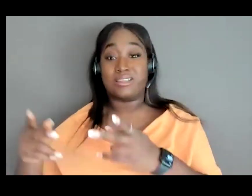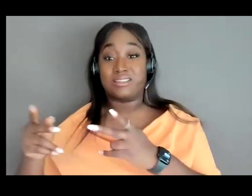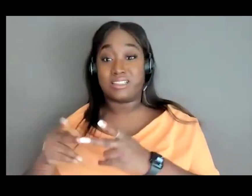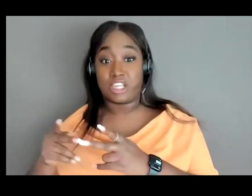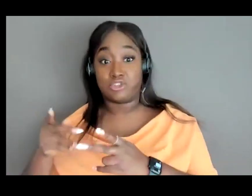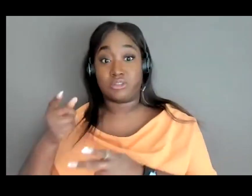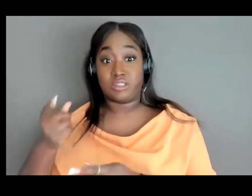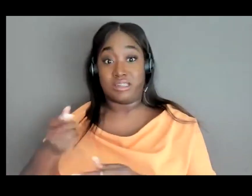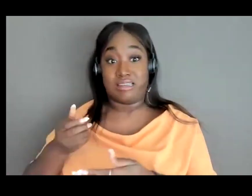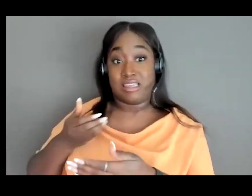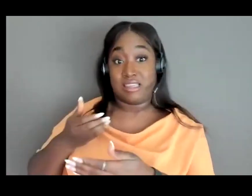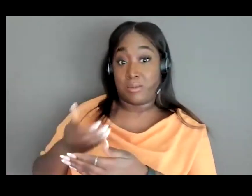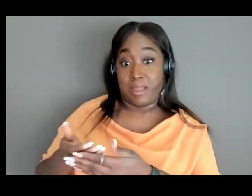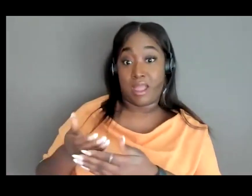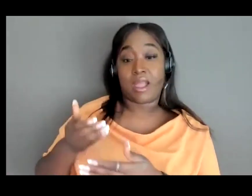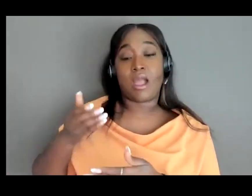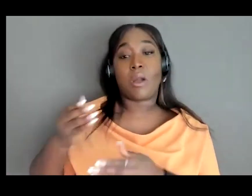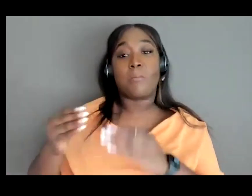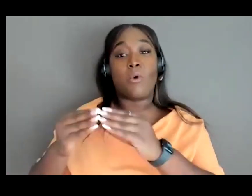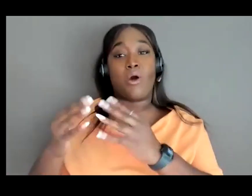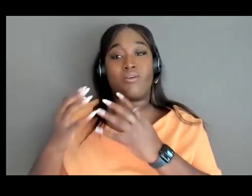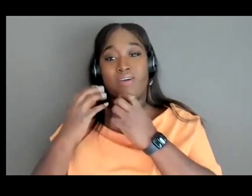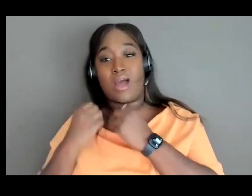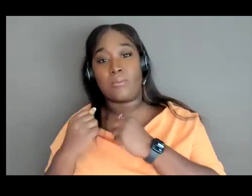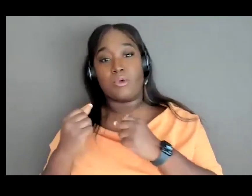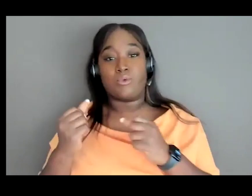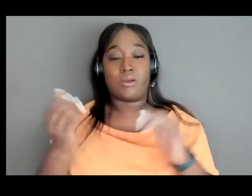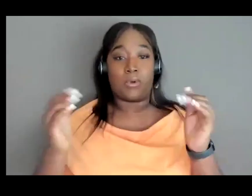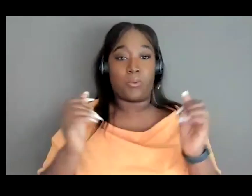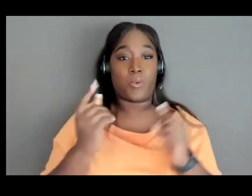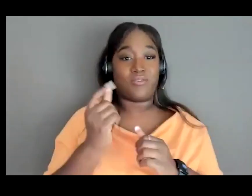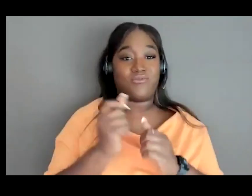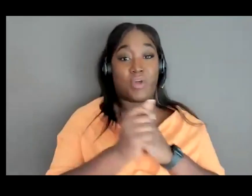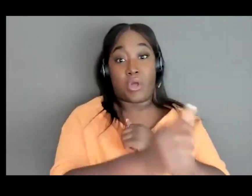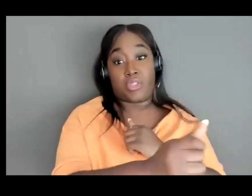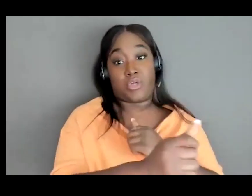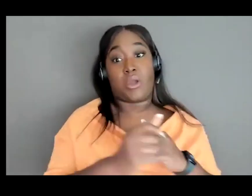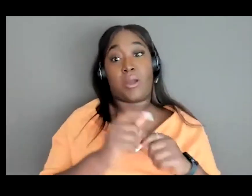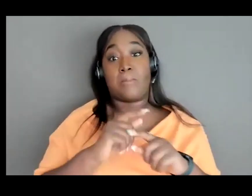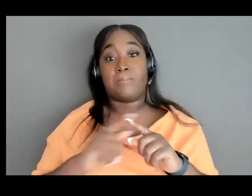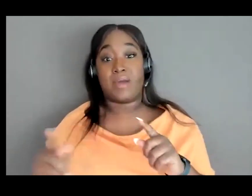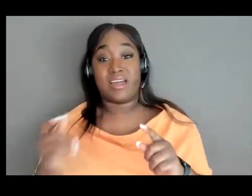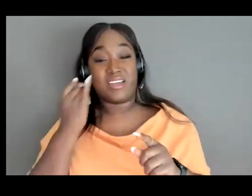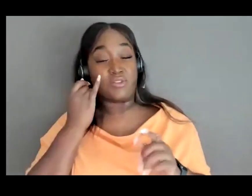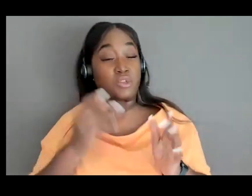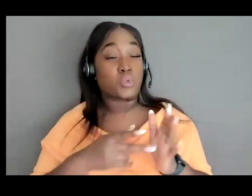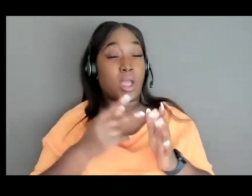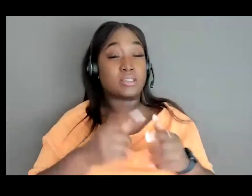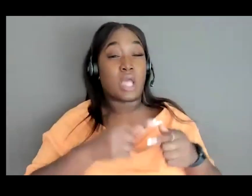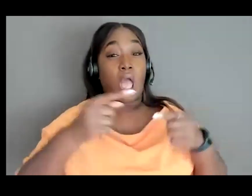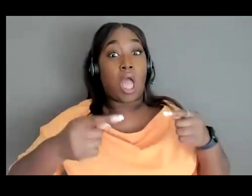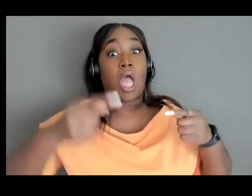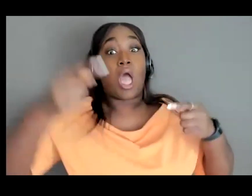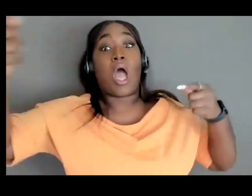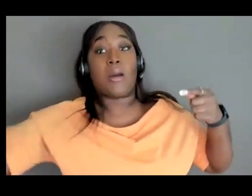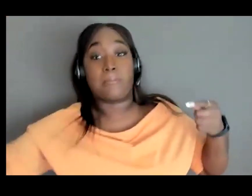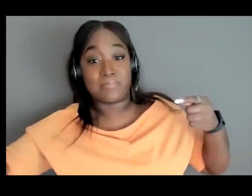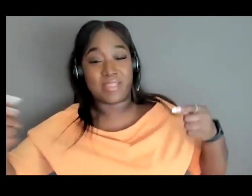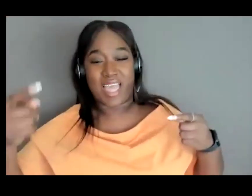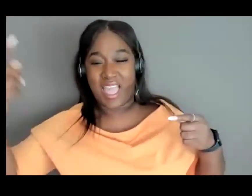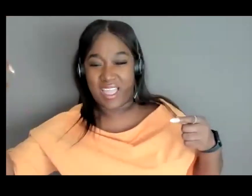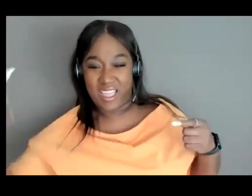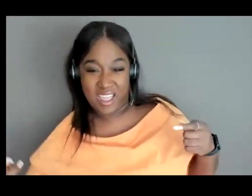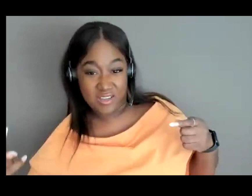a destination nearby is more valuable than one farther away, but a destination twice as far away